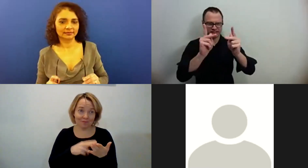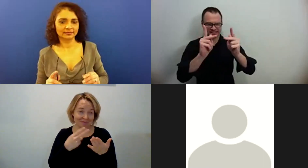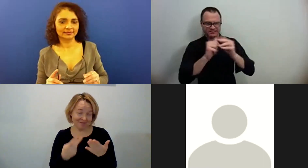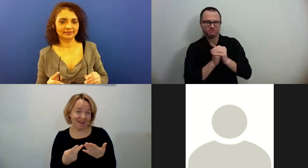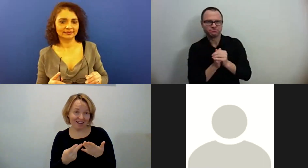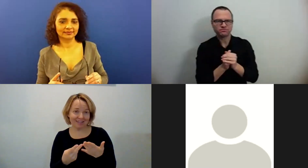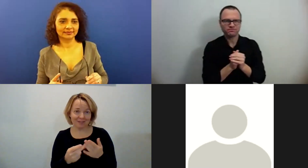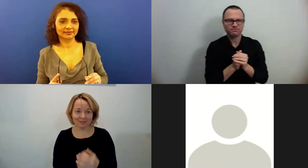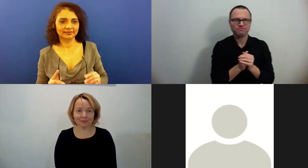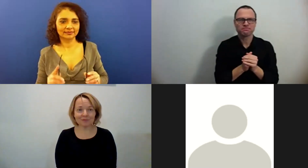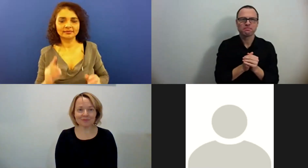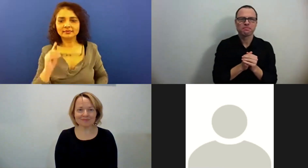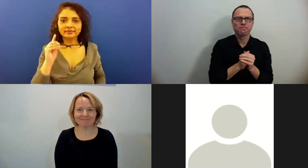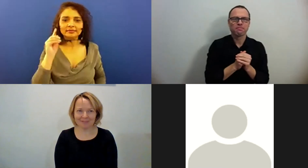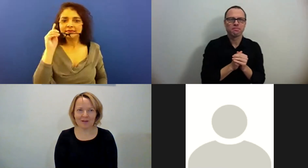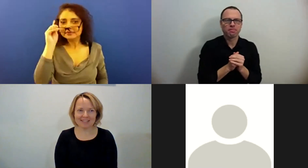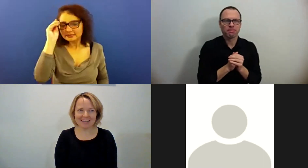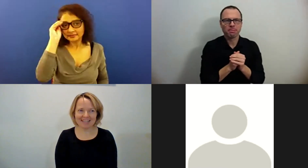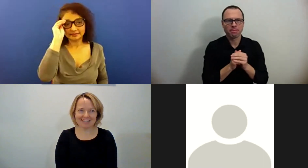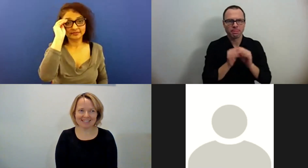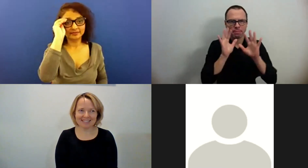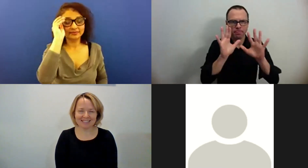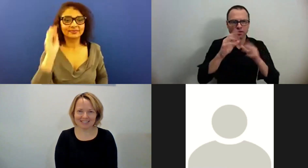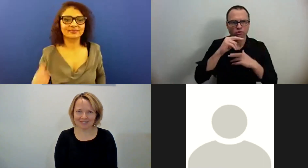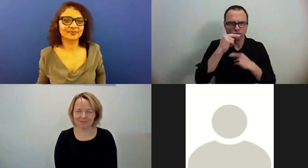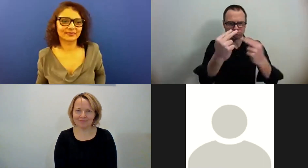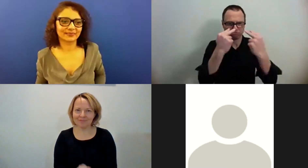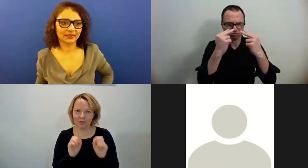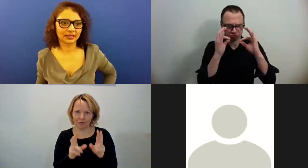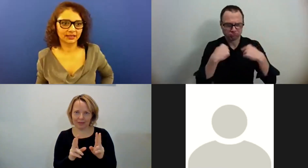So we'll take it very slowly to give all deaf interpreters an opportunity.